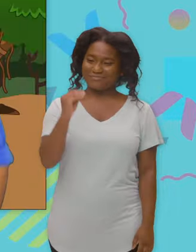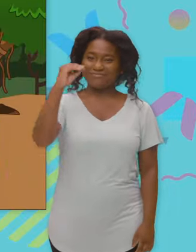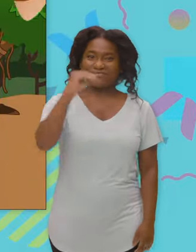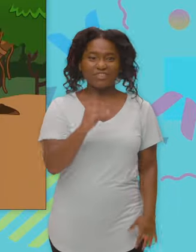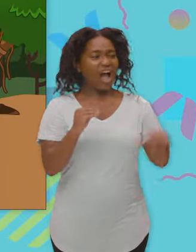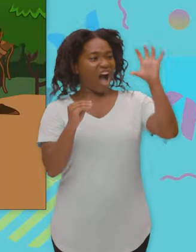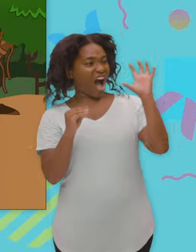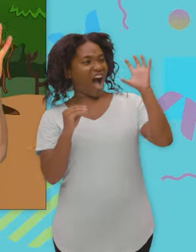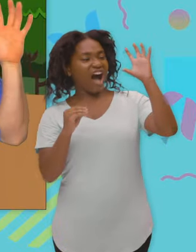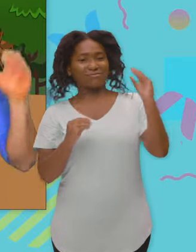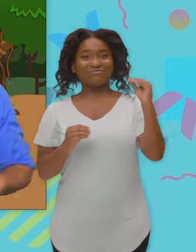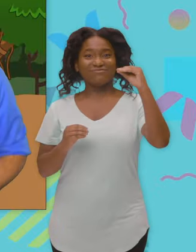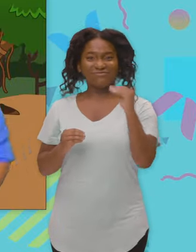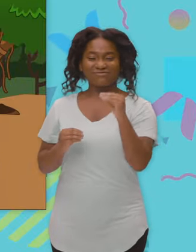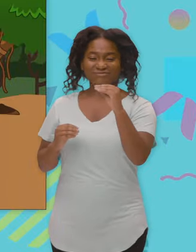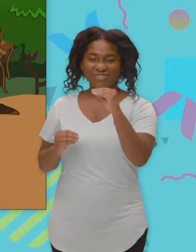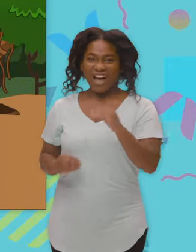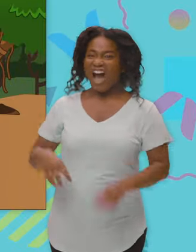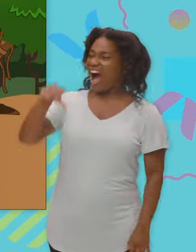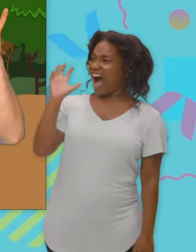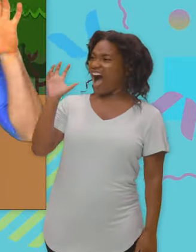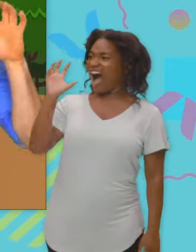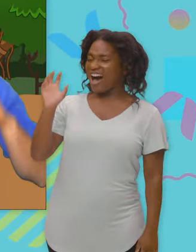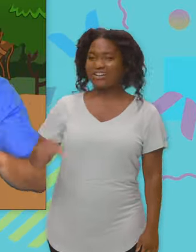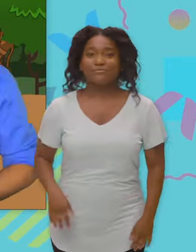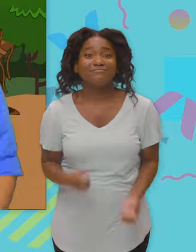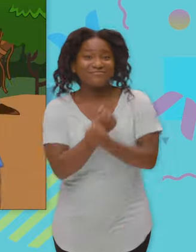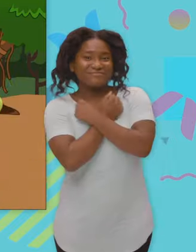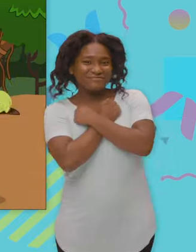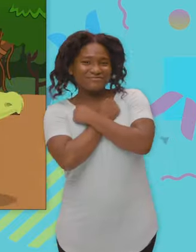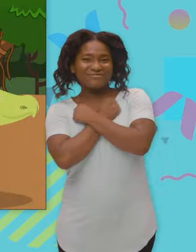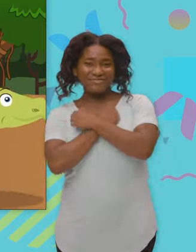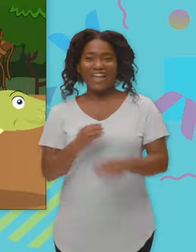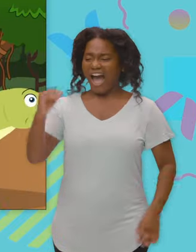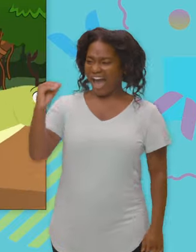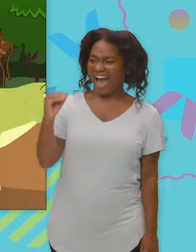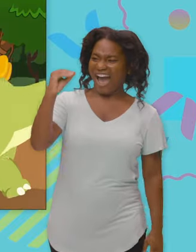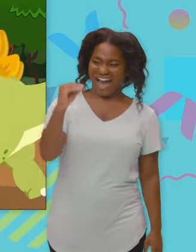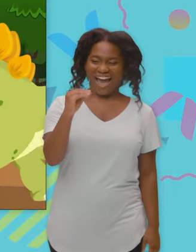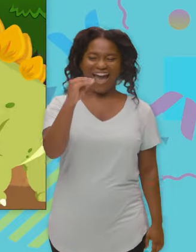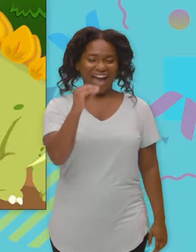Dinosaur, roar! Dinosaur, roar! Oh, I love dinosaurs,